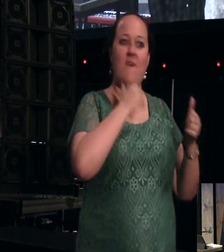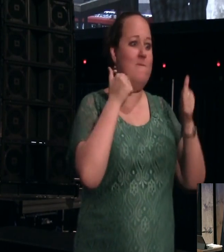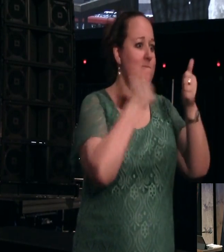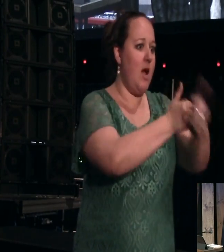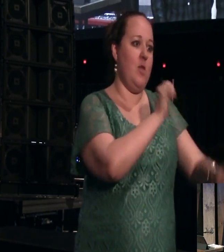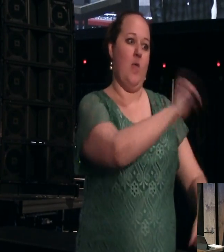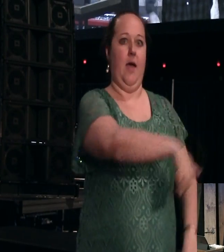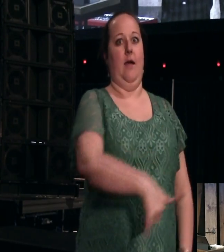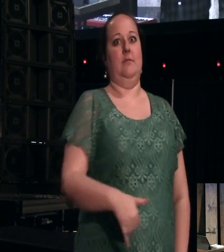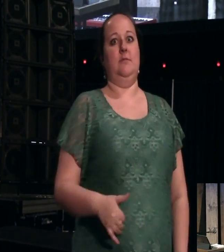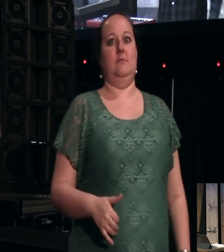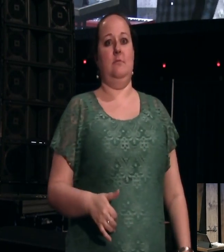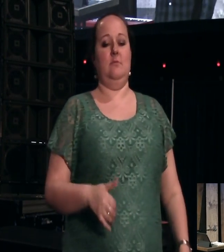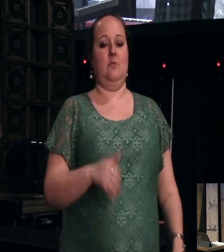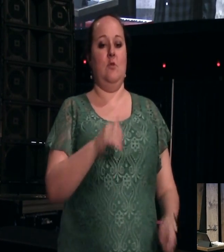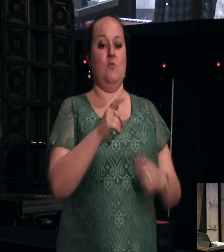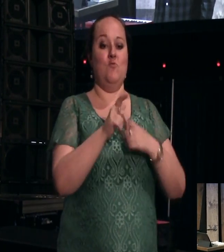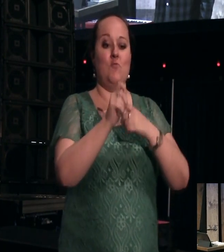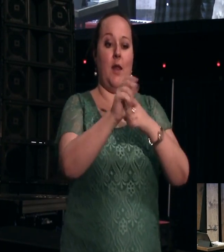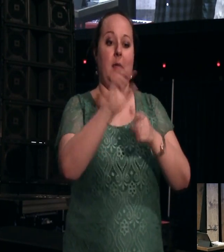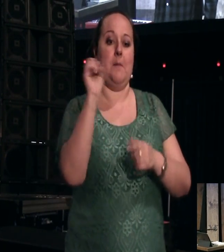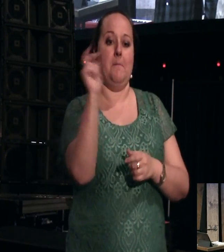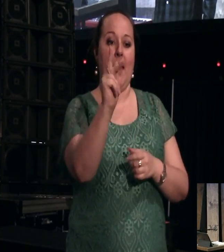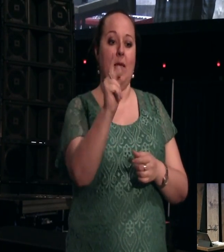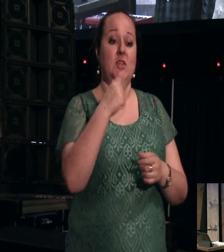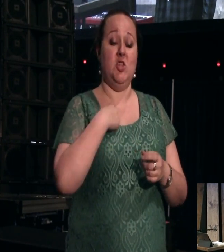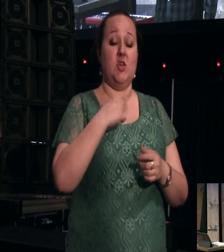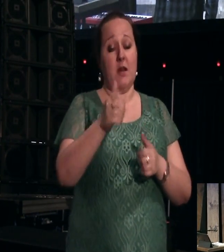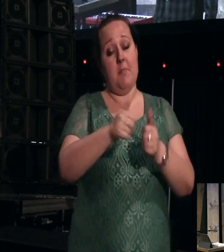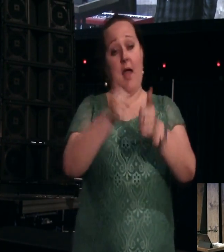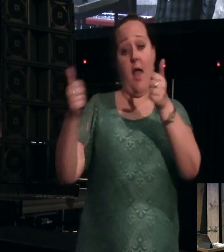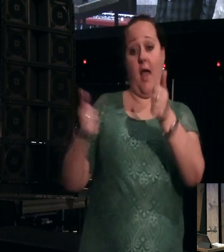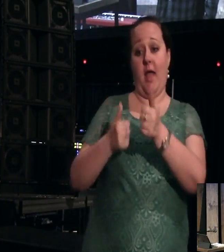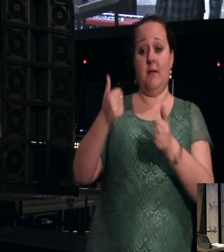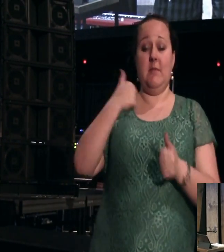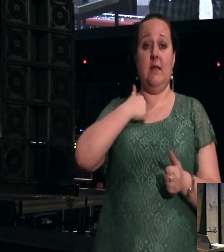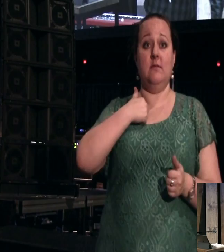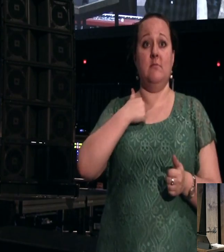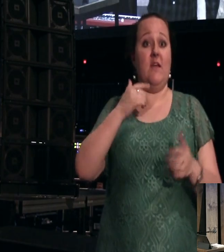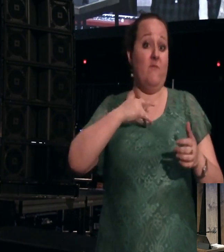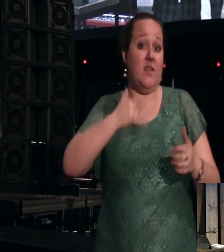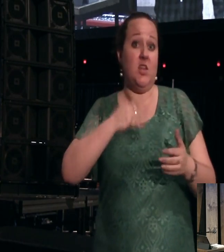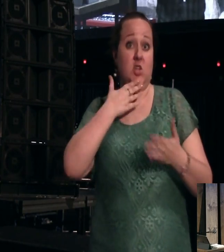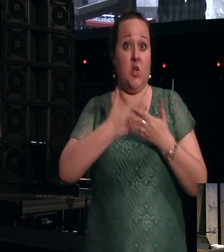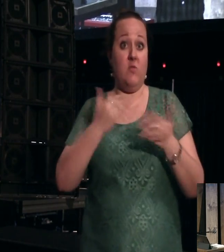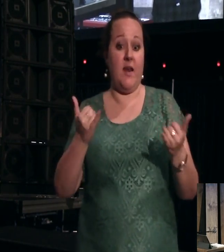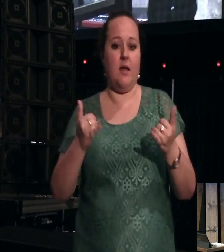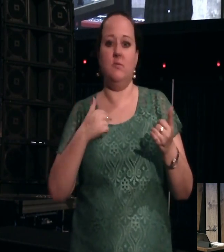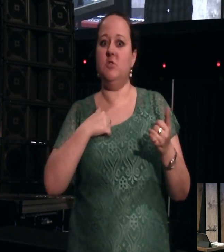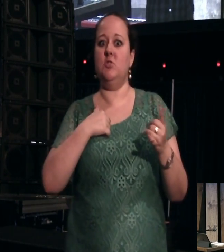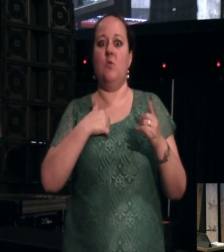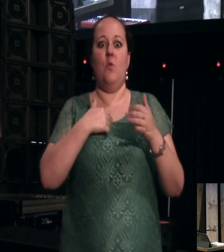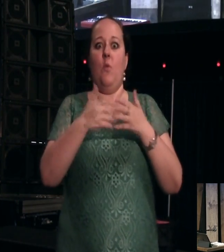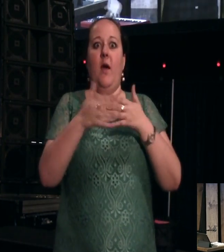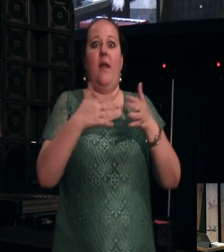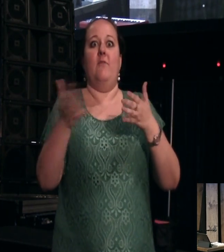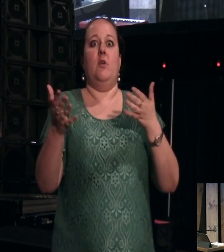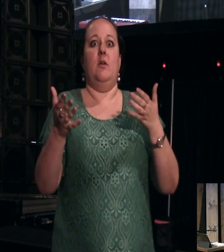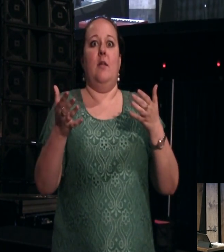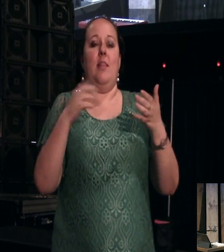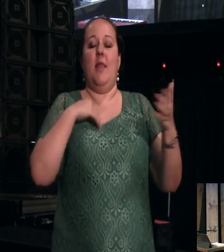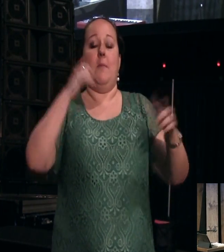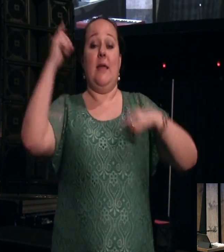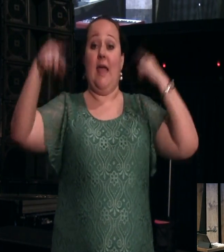Receivers, what are you passionate about right now? Man, get after it. Running back, you going to be hanging out behind me? What are you feeling right